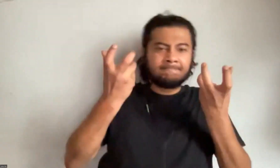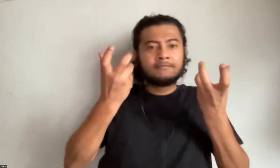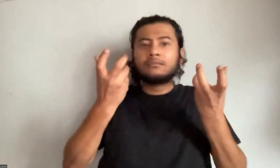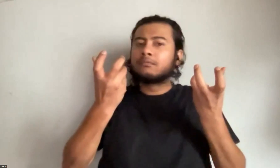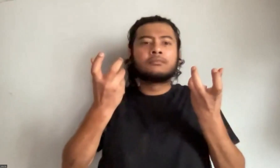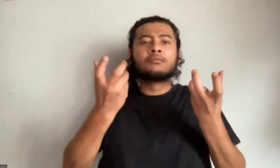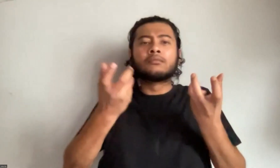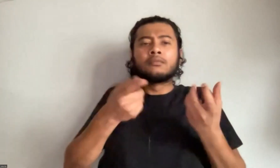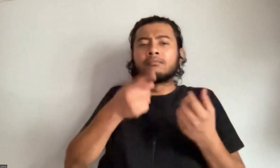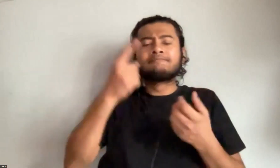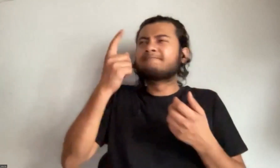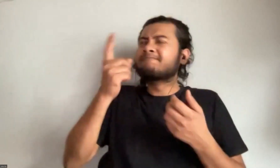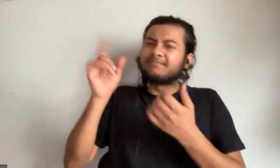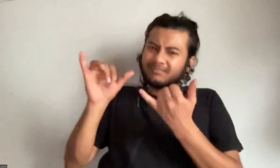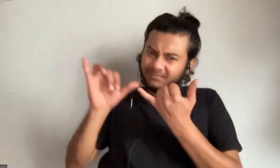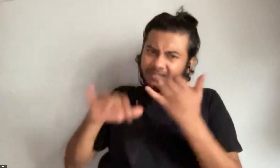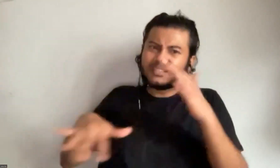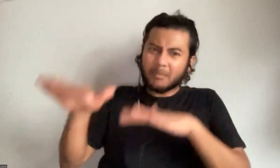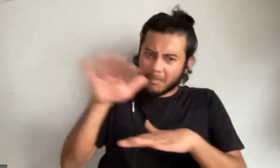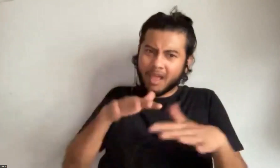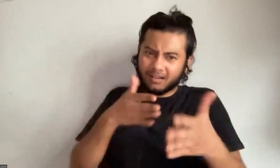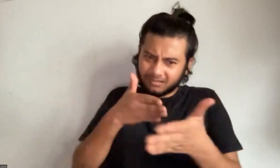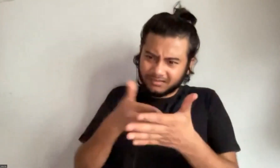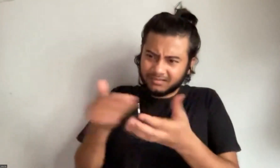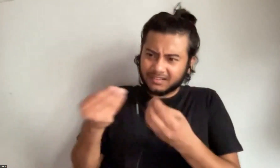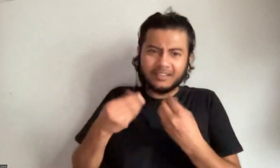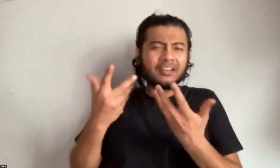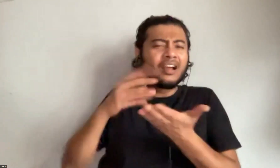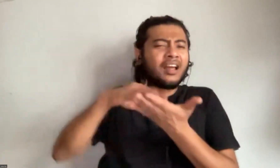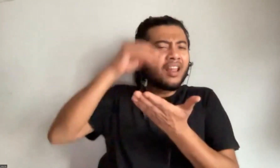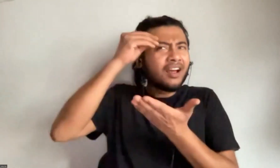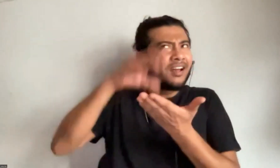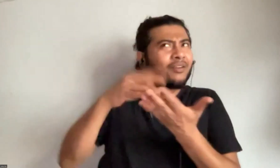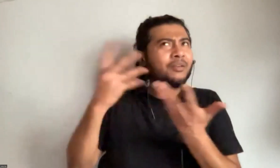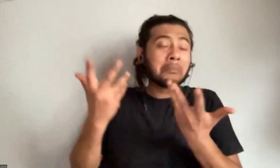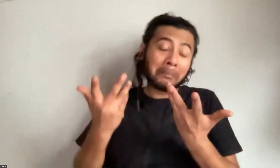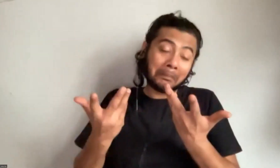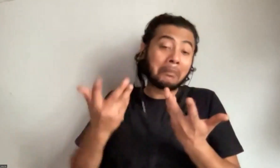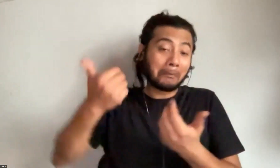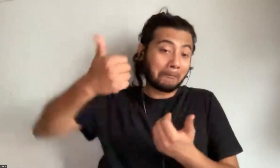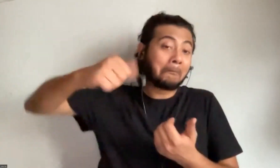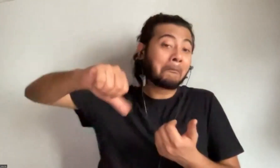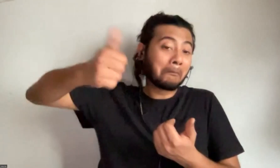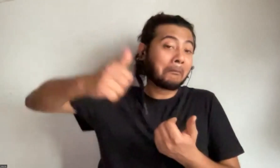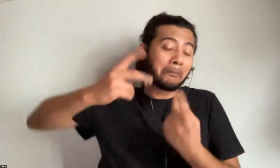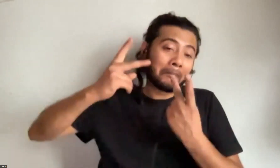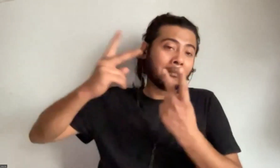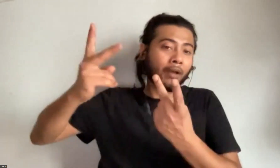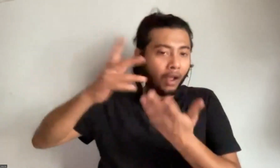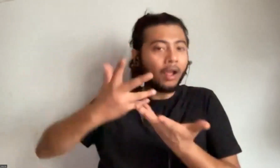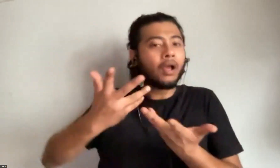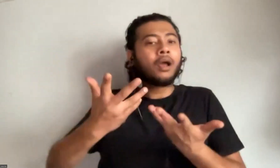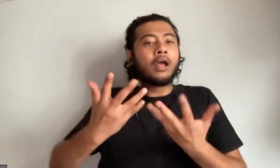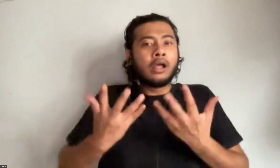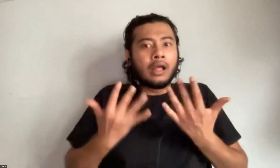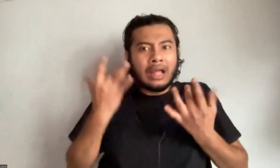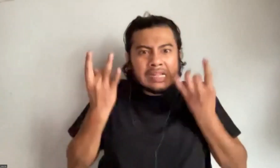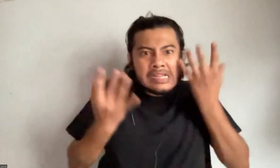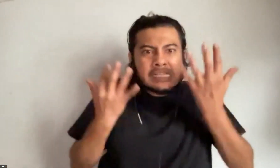start sharing our joys and our sorrows with Krishna. So whenever you get a promotion, whenever your child is getting married, whom should you